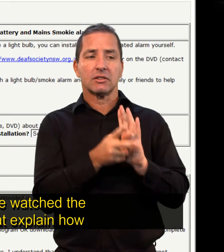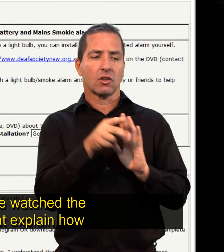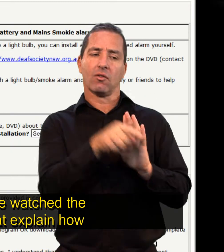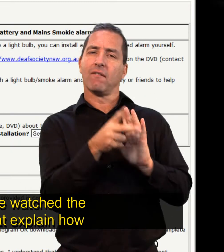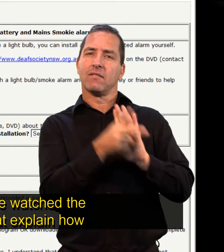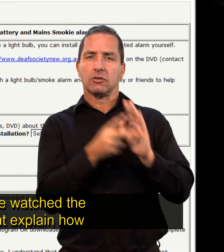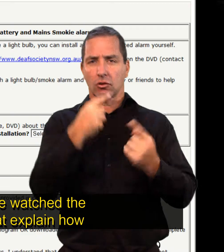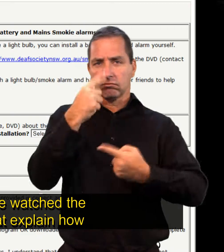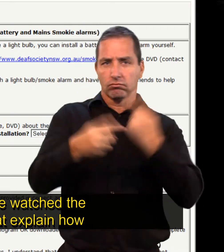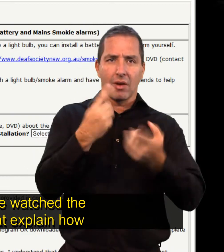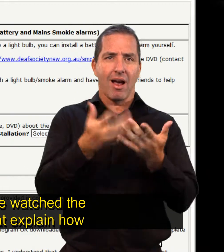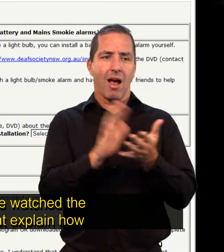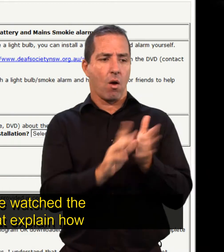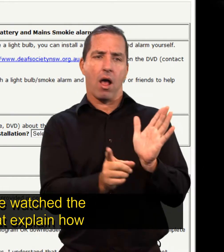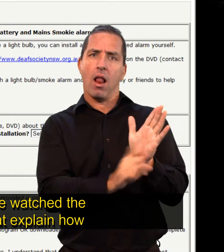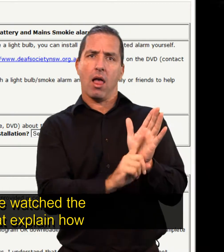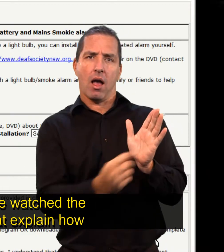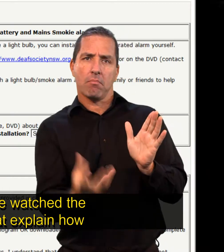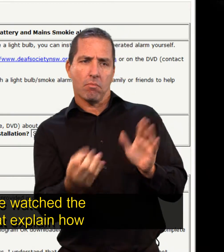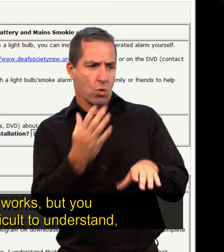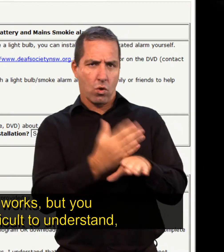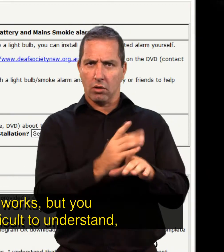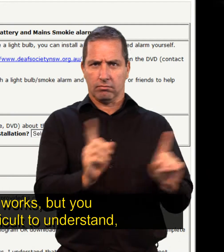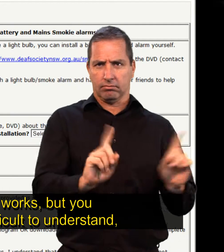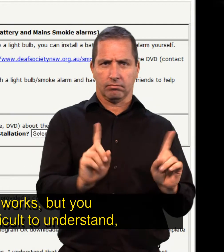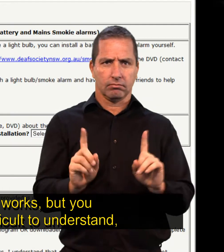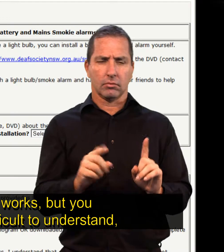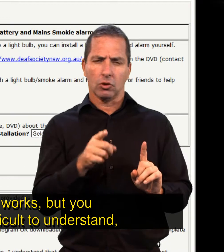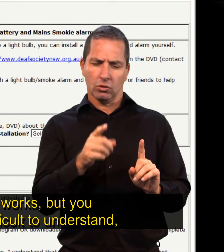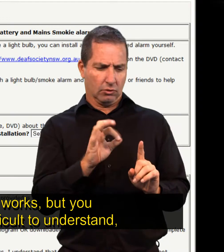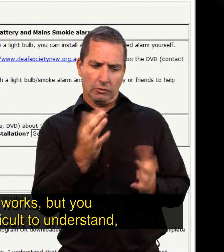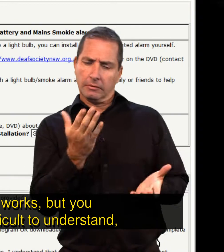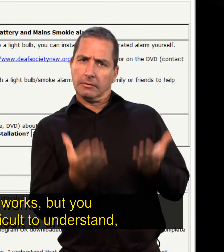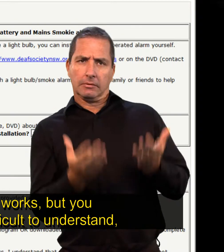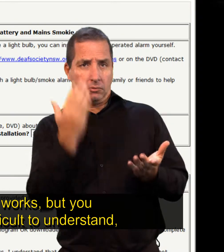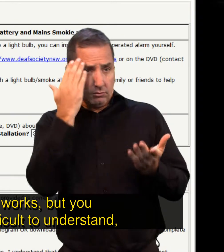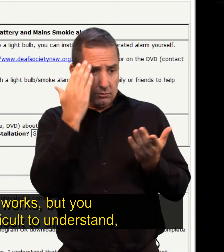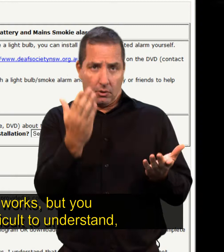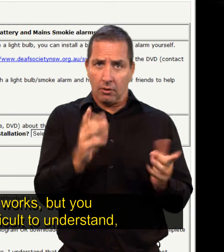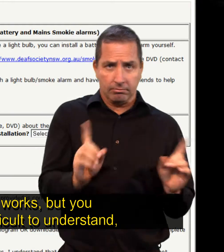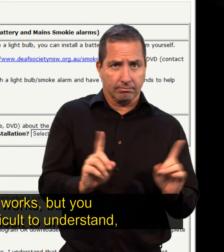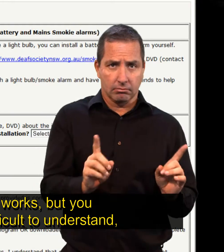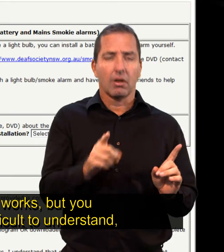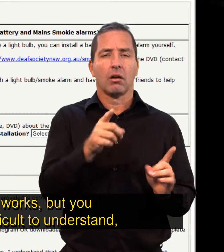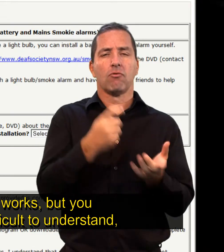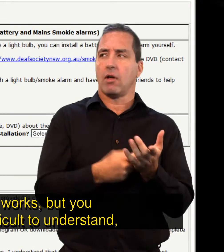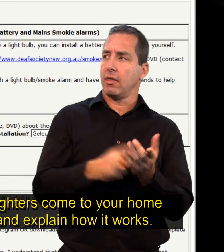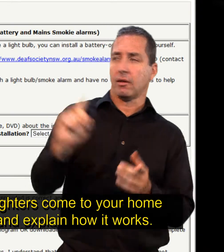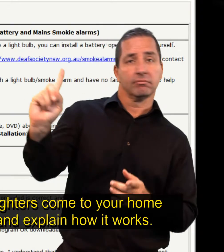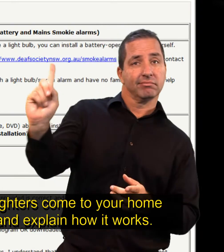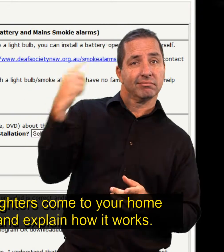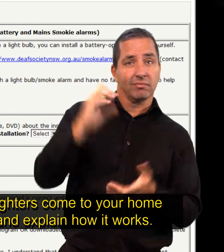If you have watched the videos that explain how your alarm works, but you found them difficult to understand, you can